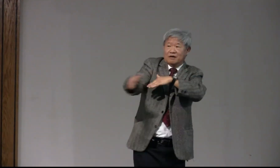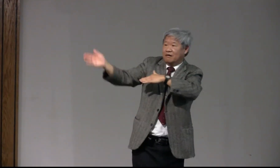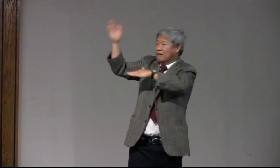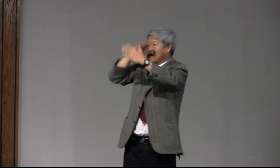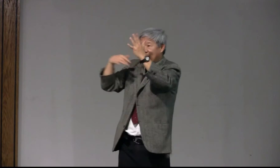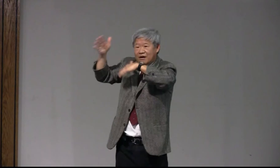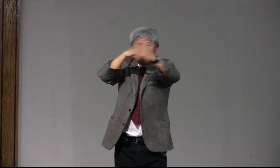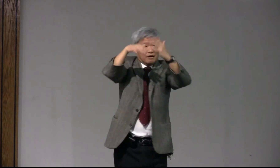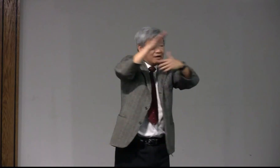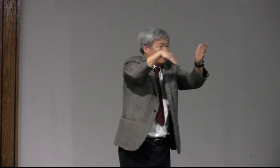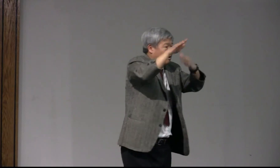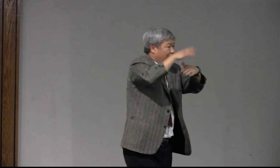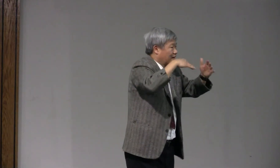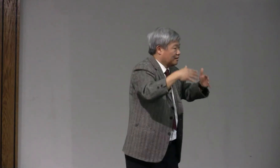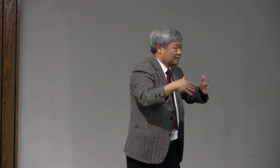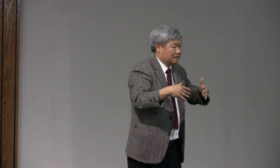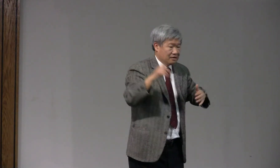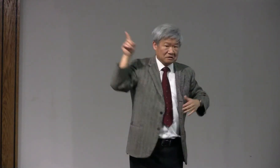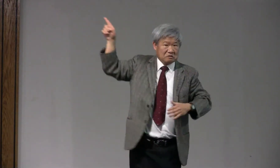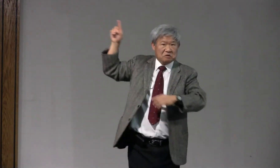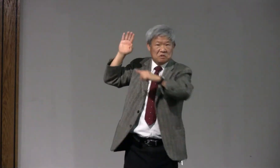And the gates will be open all the time.